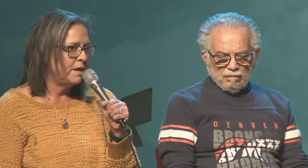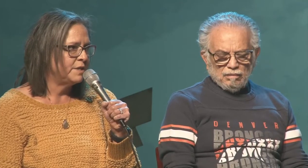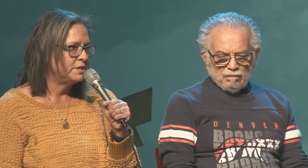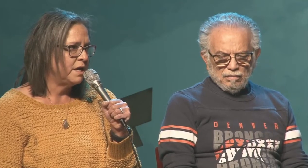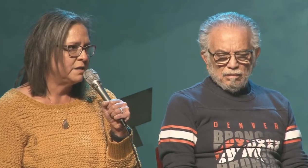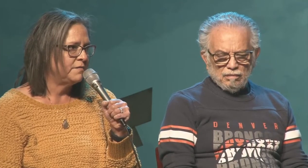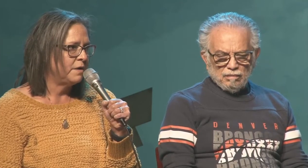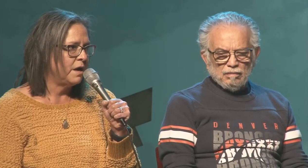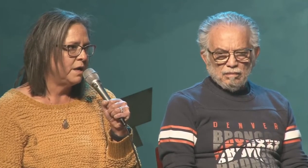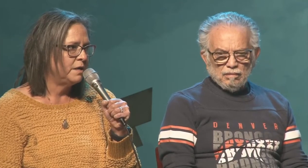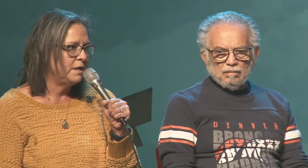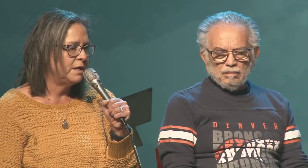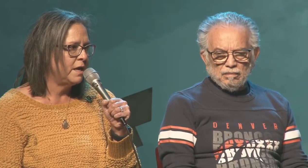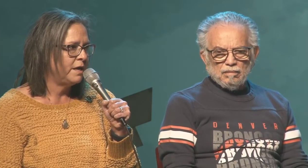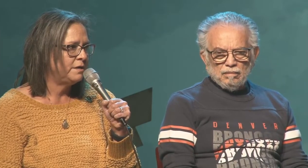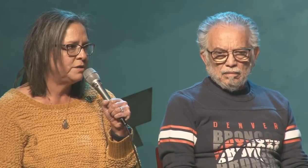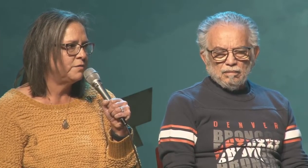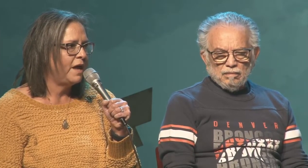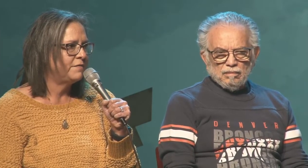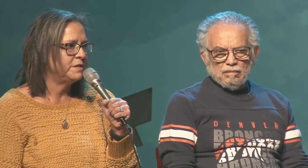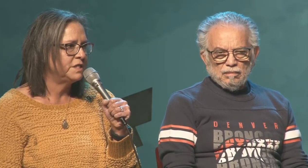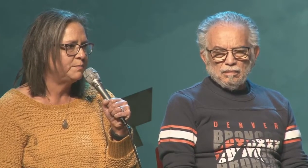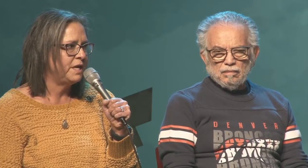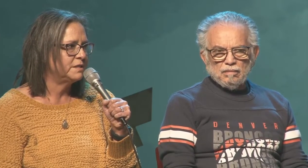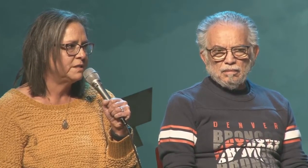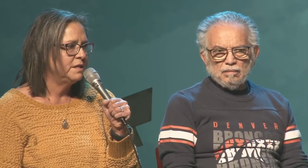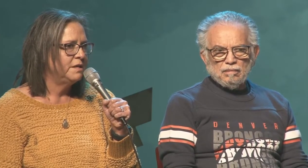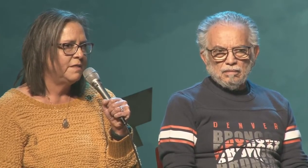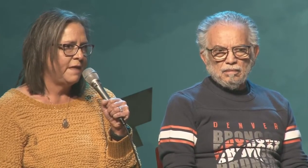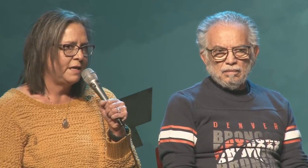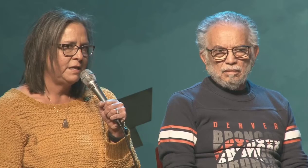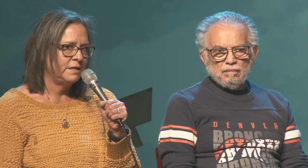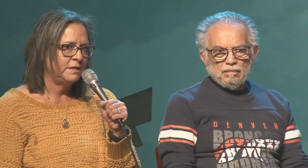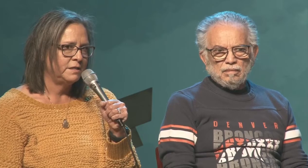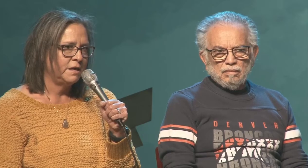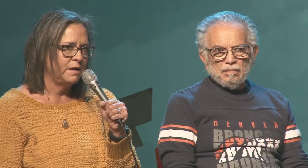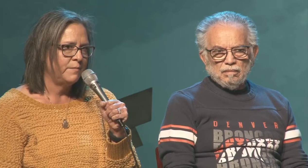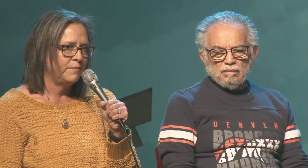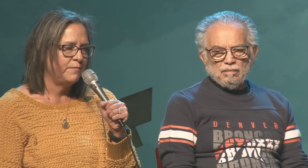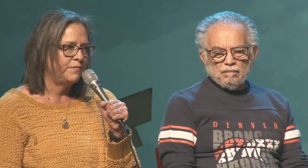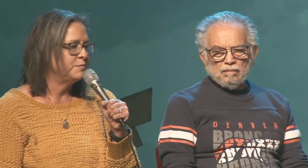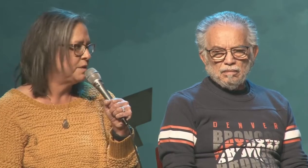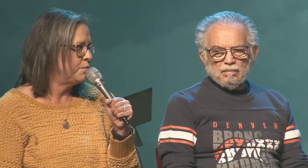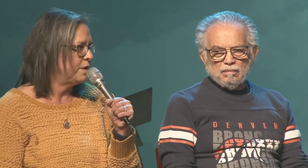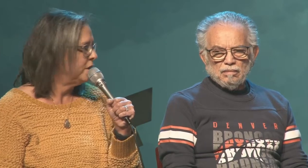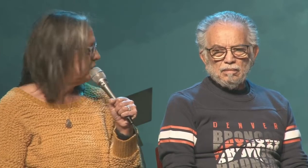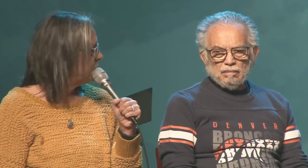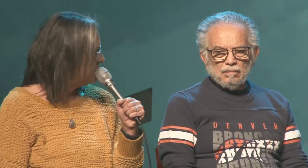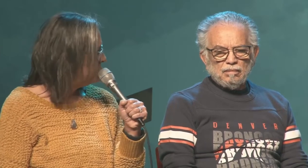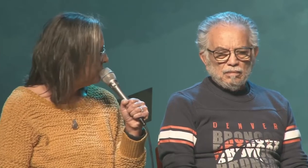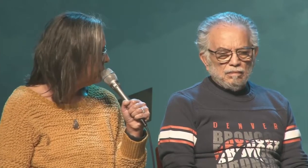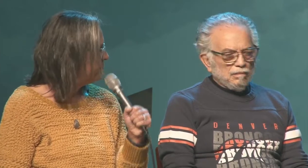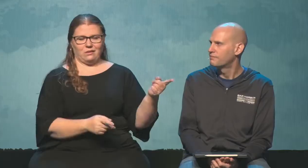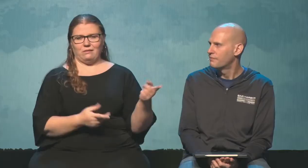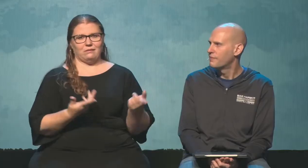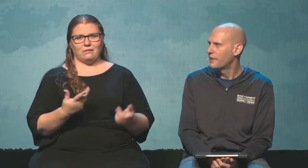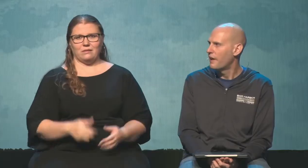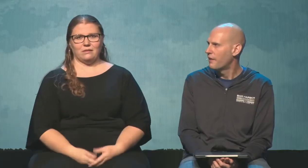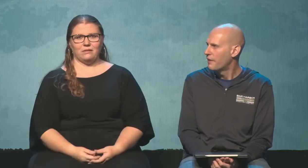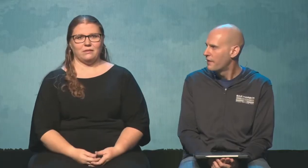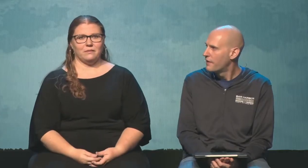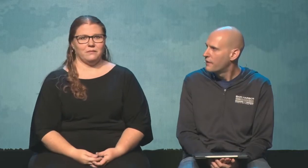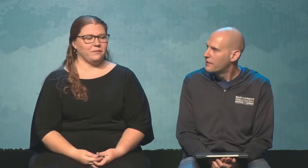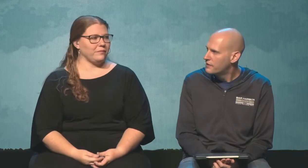I am a child of God, and I don't have to expect that healing to come from somewhere else. So.